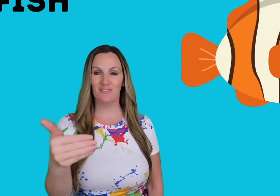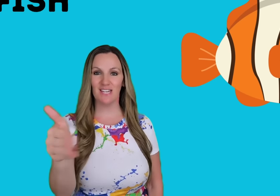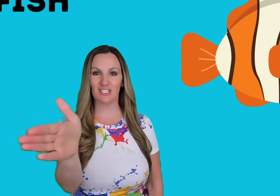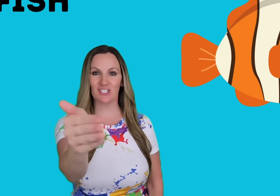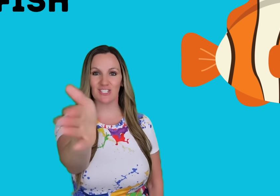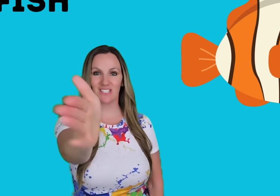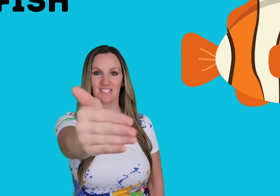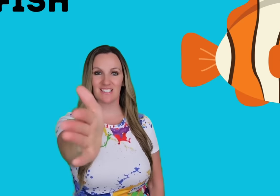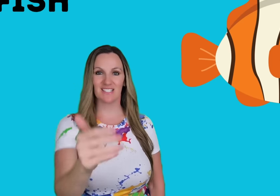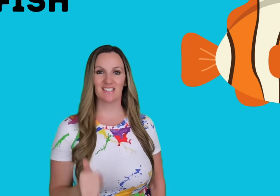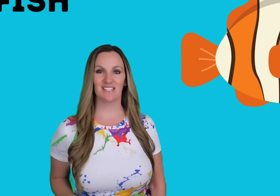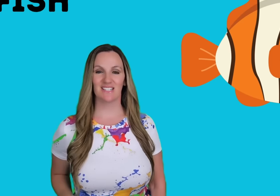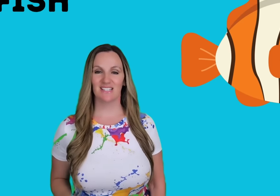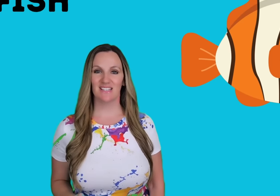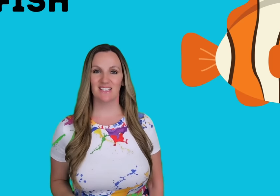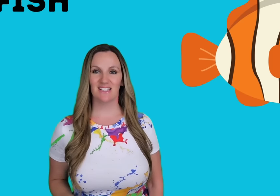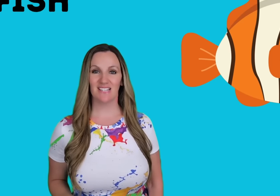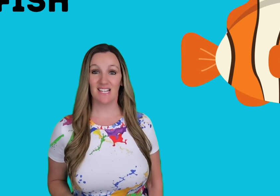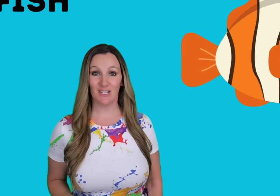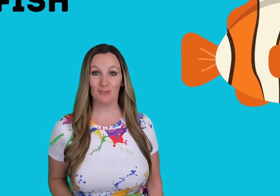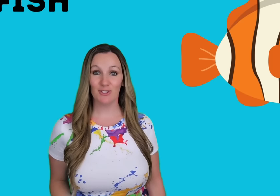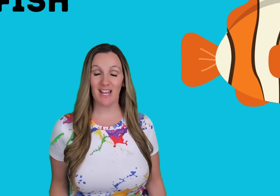Fish. Can you try it?